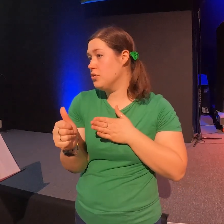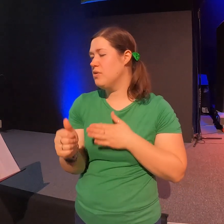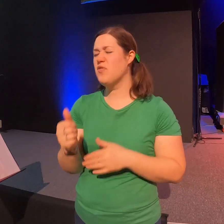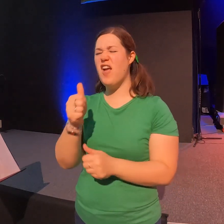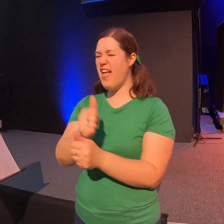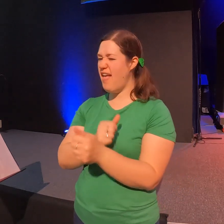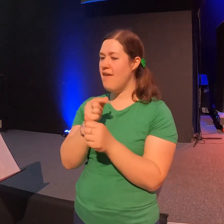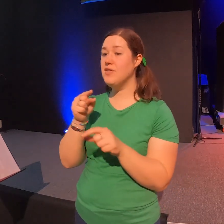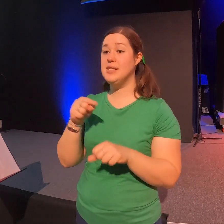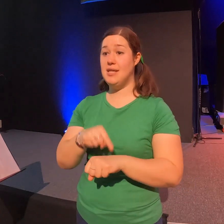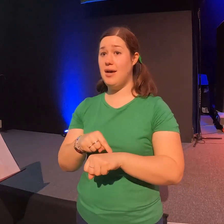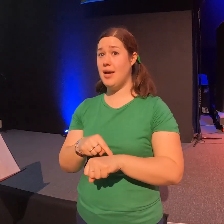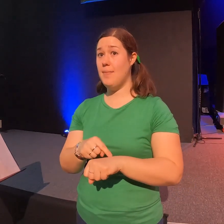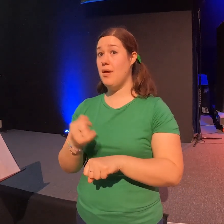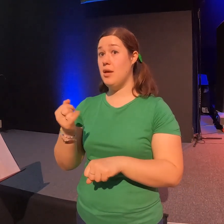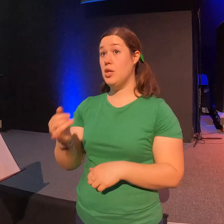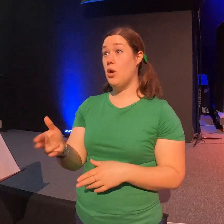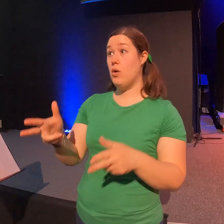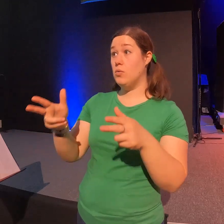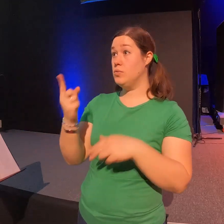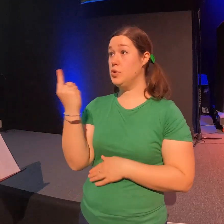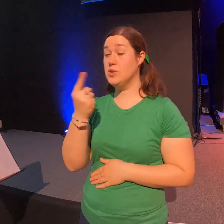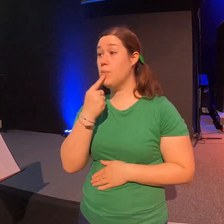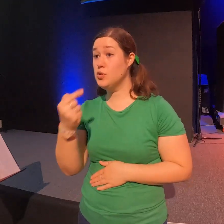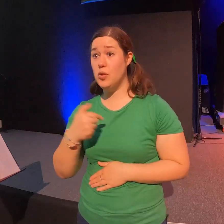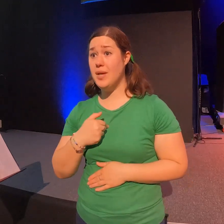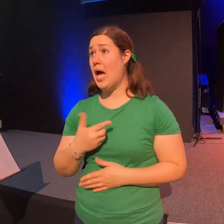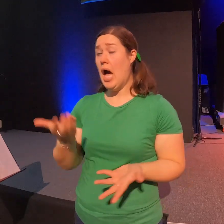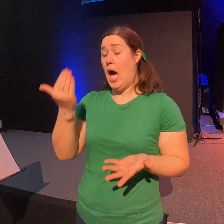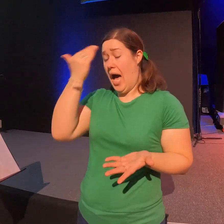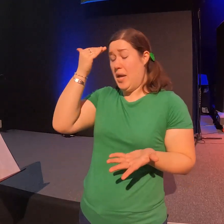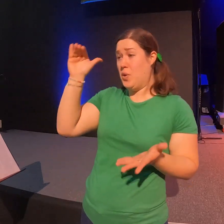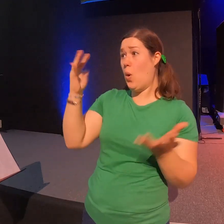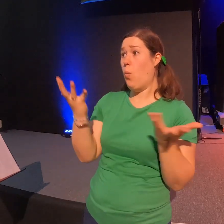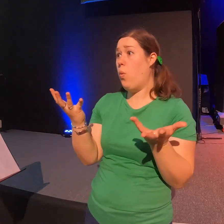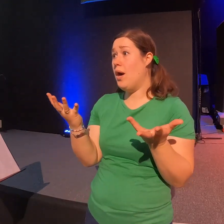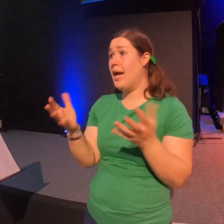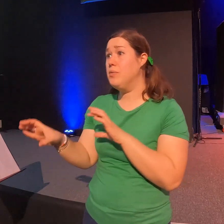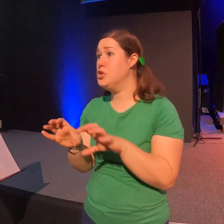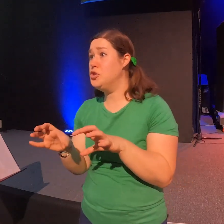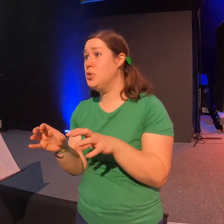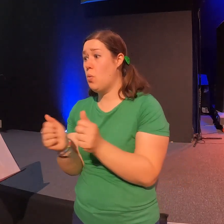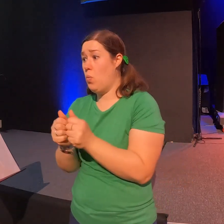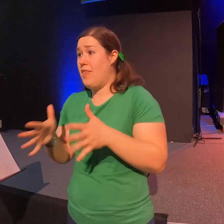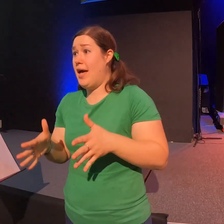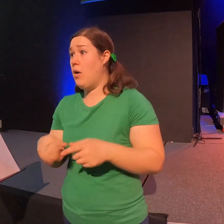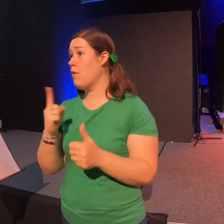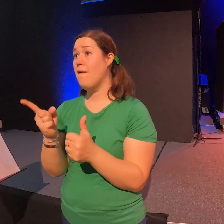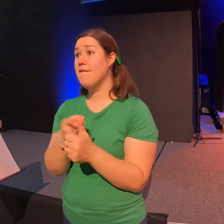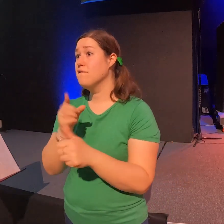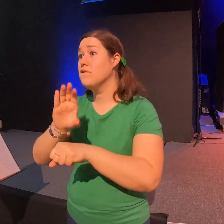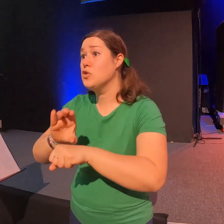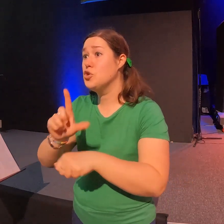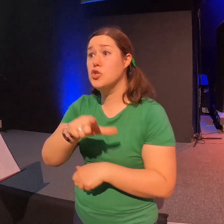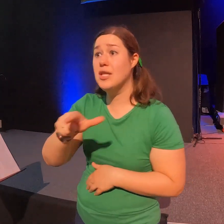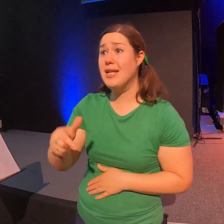Church Lakeland. I don't know what I'd do without First Church. I don't know what I'd do without First Church. Harriet, we could double our budget, okay?